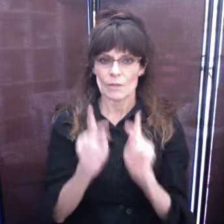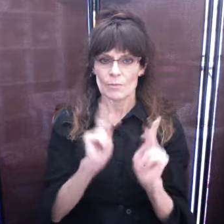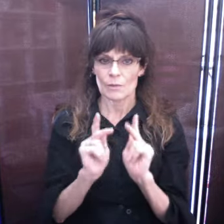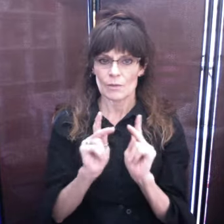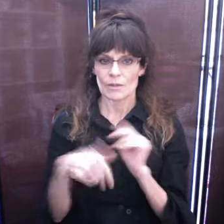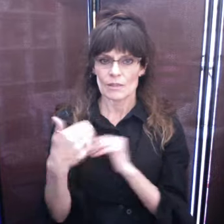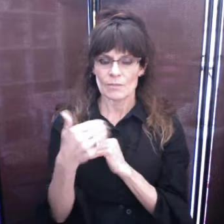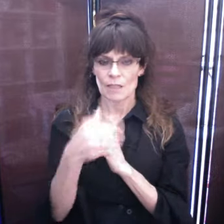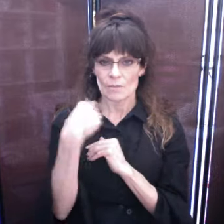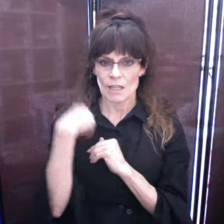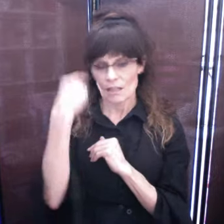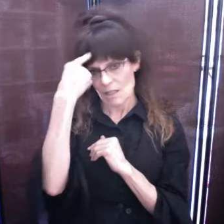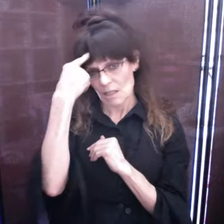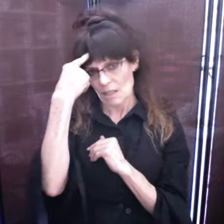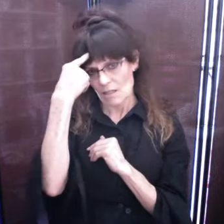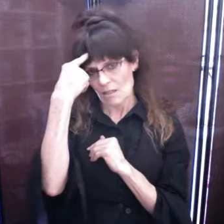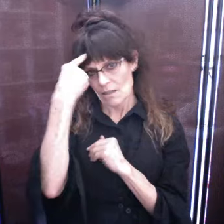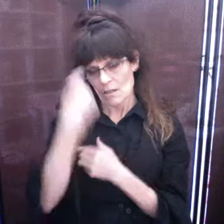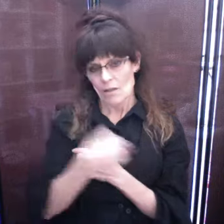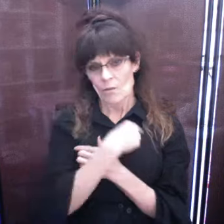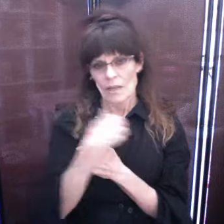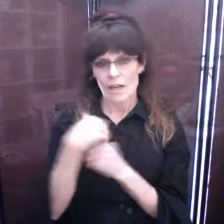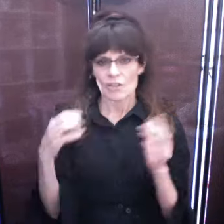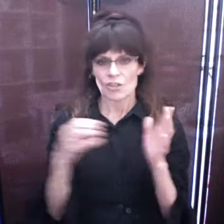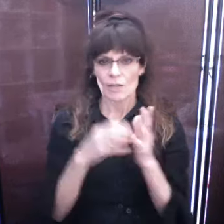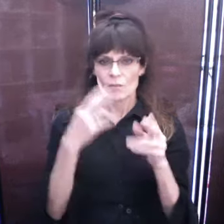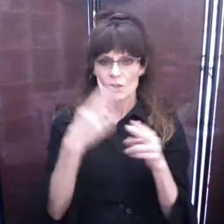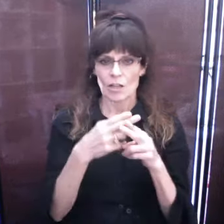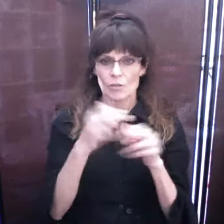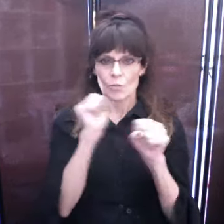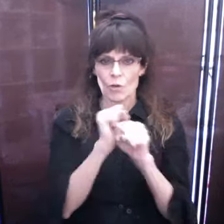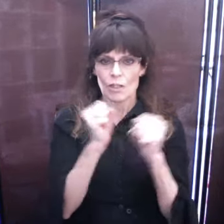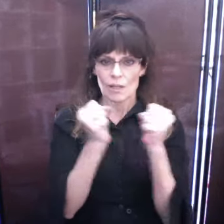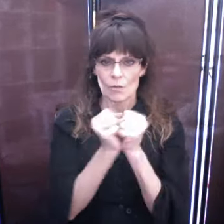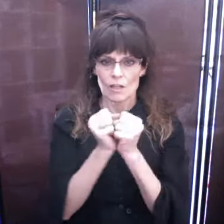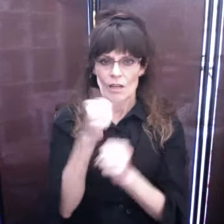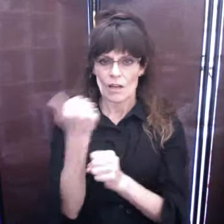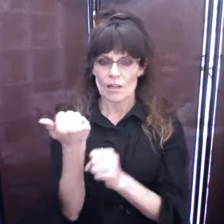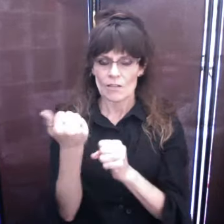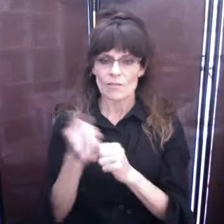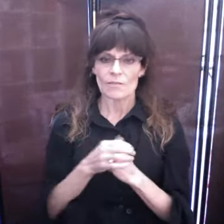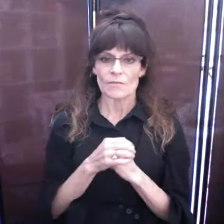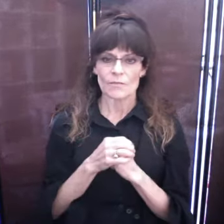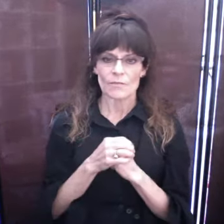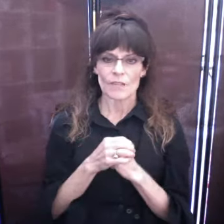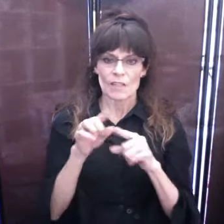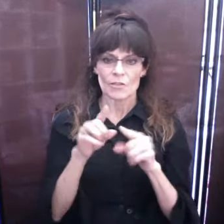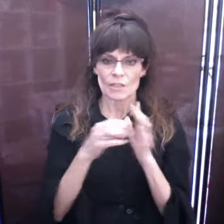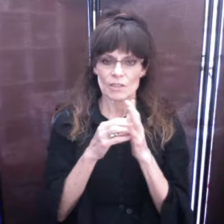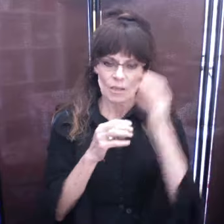think, we have a whole chapter called Working with Others. And in that chapter, it might be a vision for you, actually.